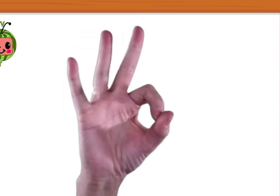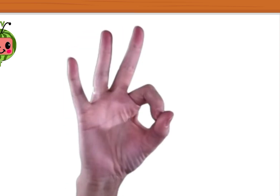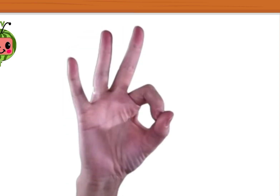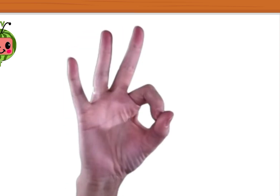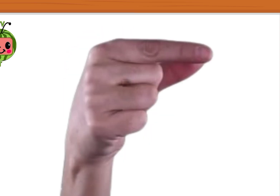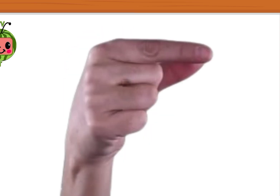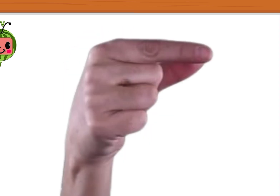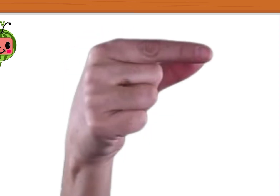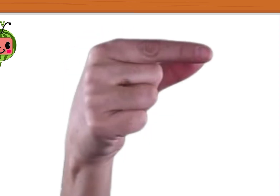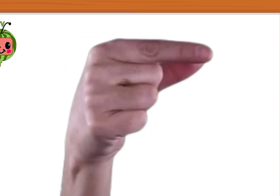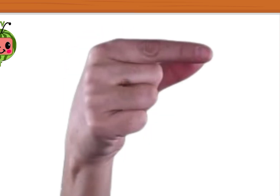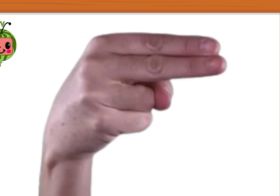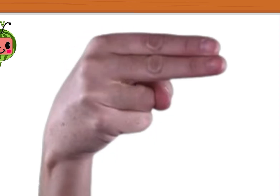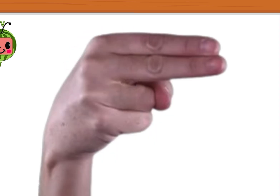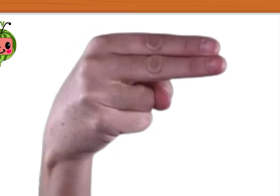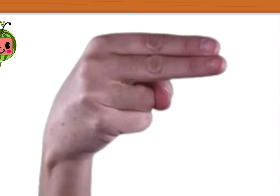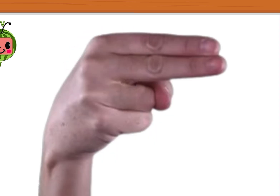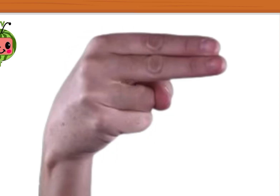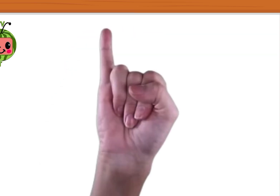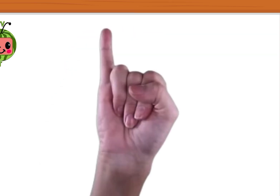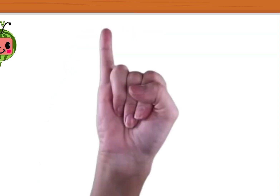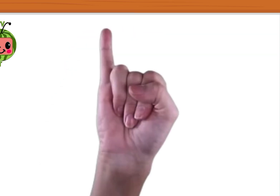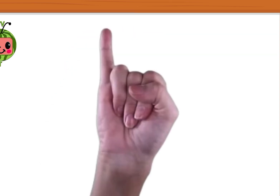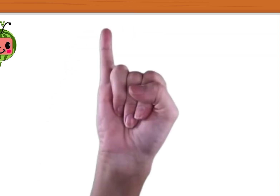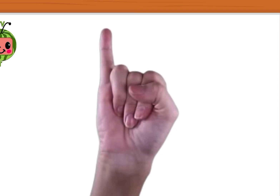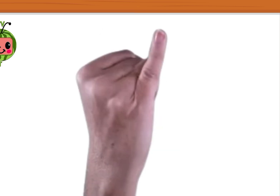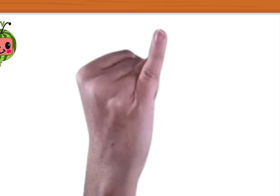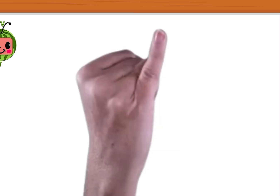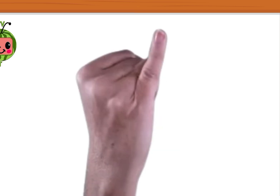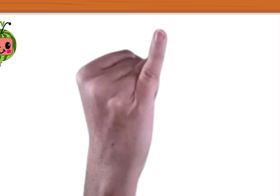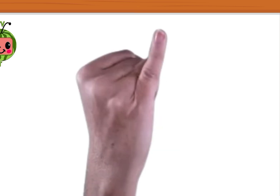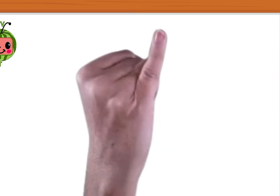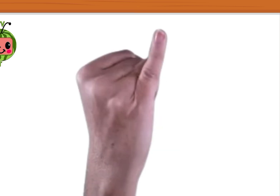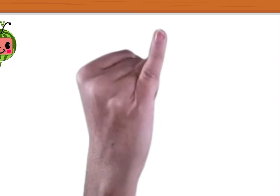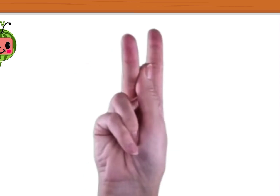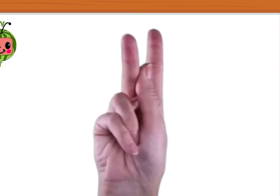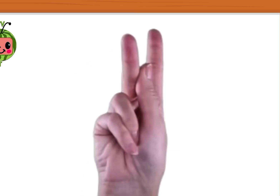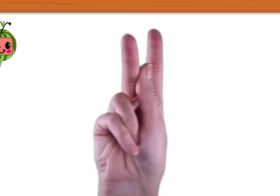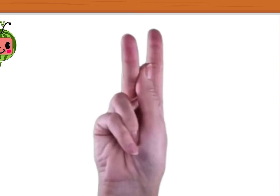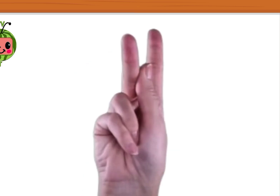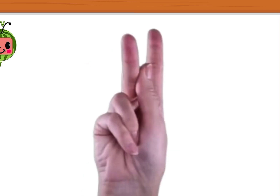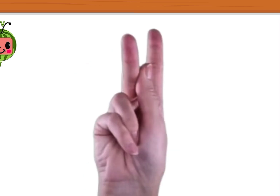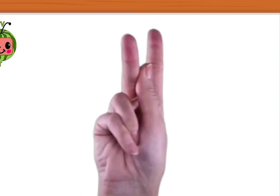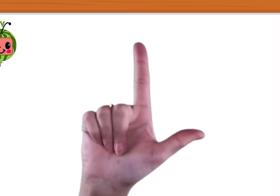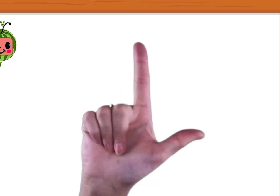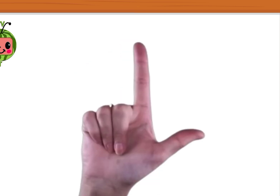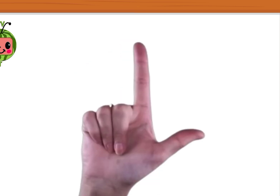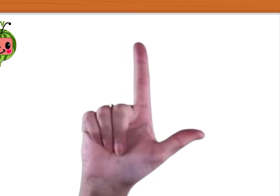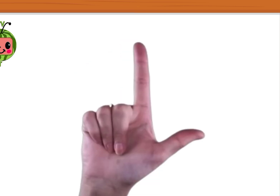G, H, I, J, K, L,